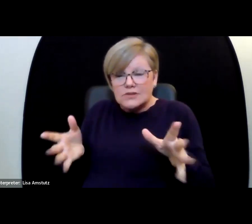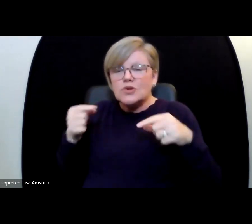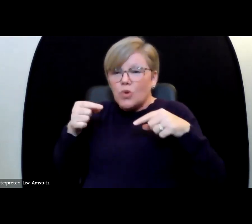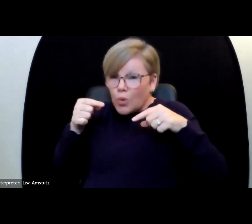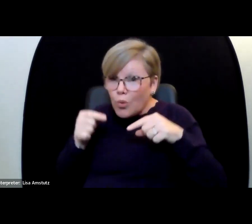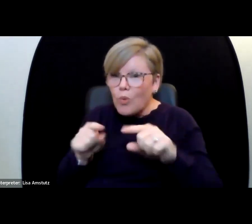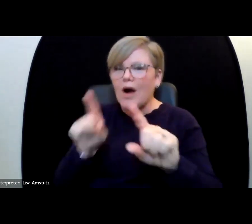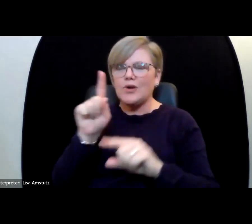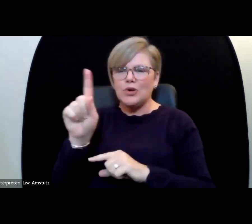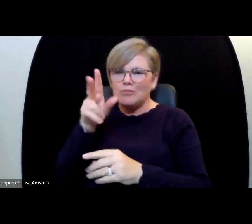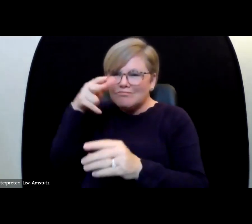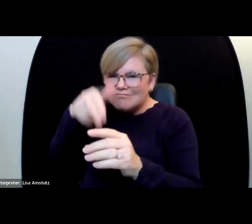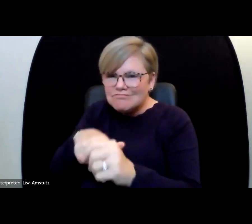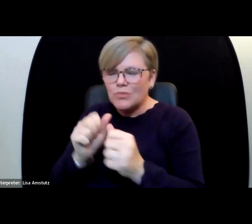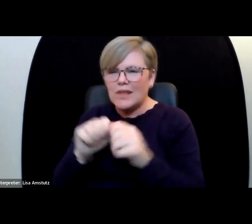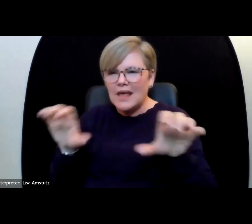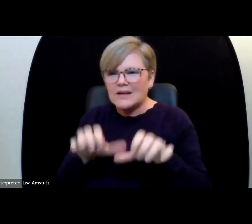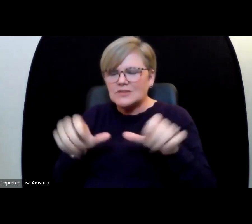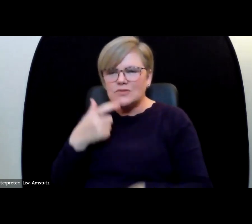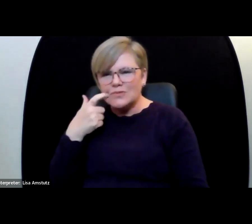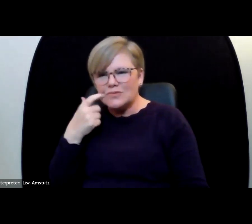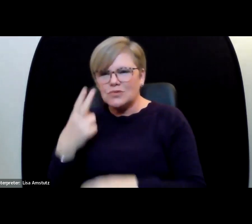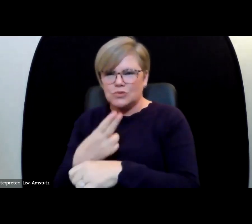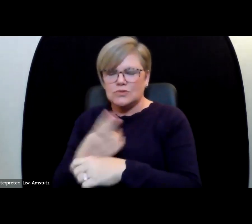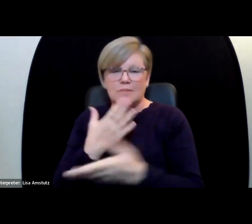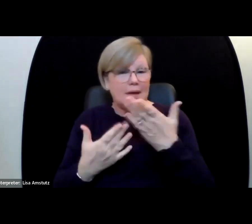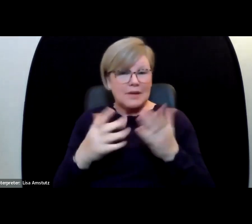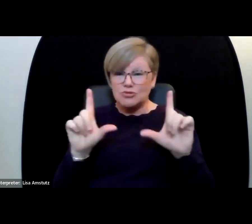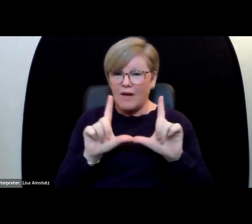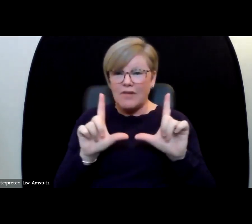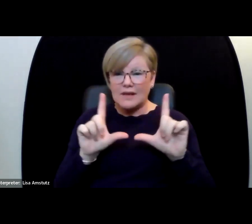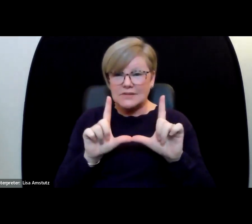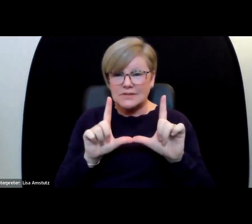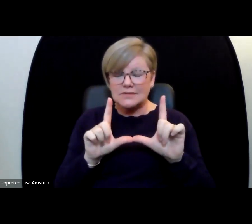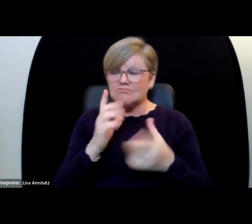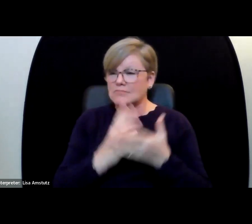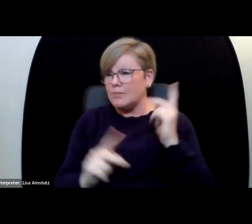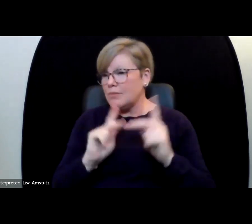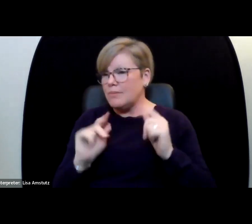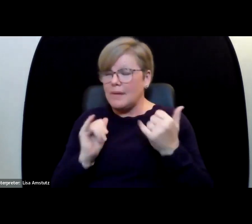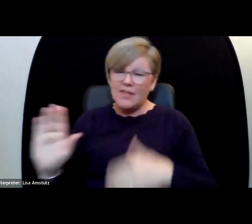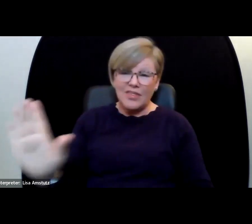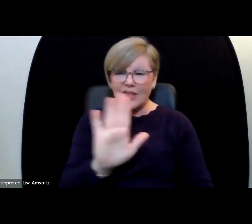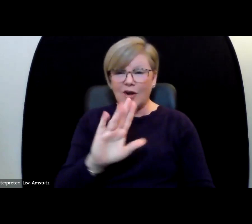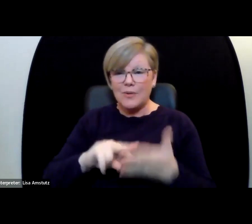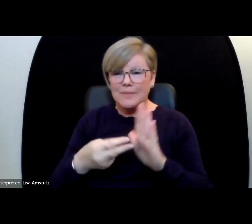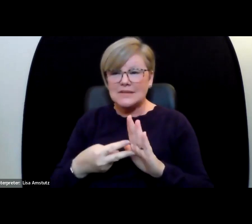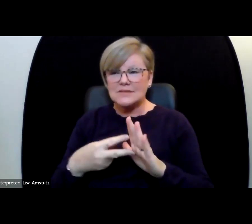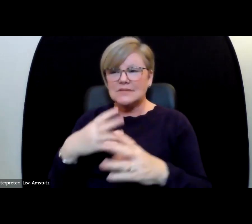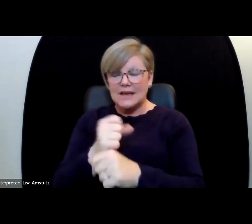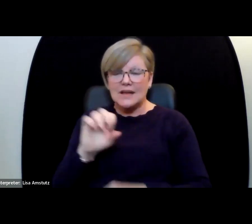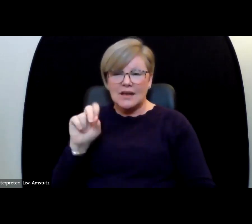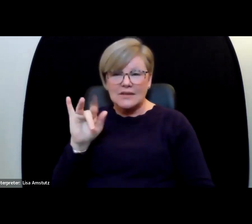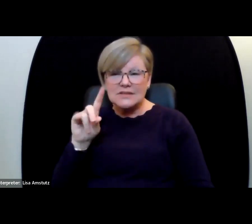use. For some people, their recovery is their driver's license. For some people, their recovery is regaining custody of their kids. For